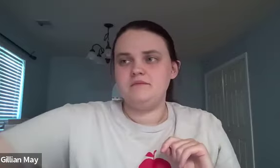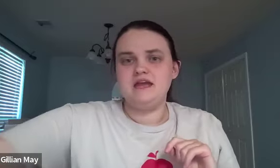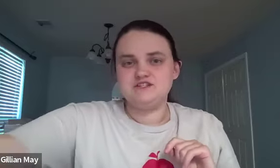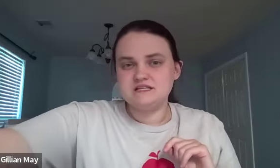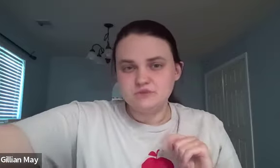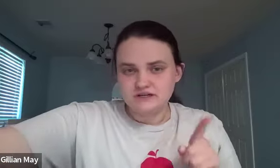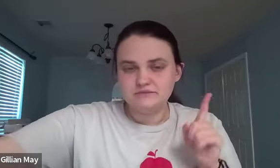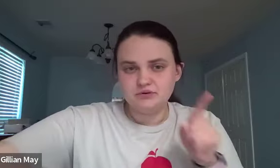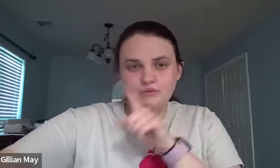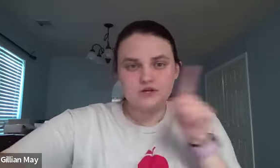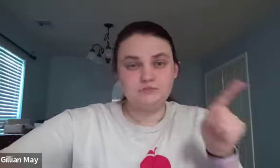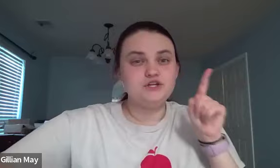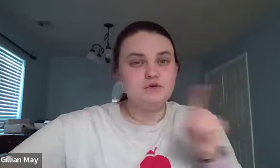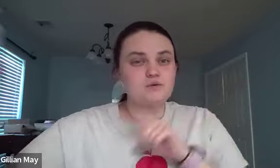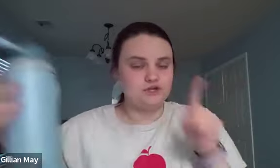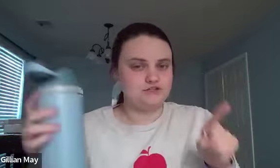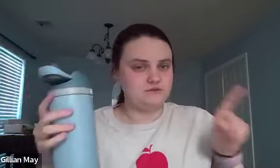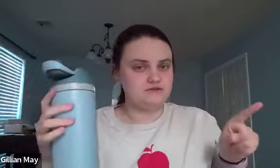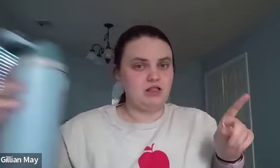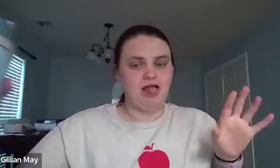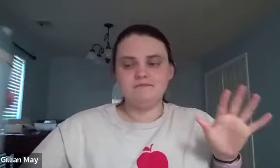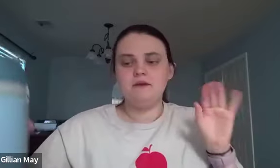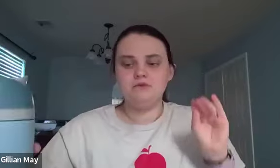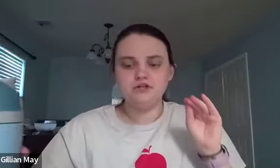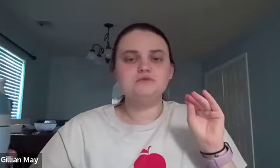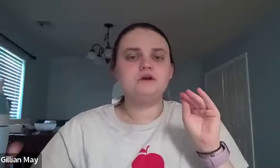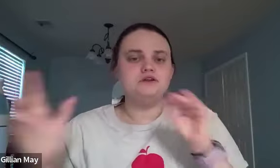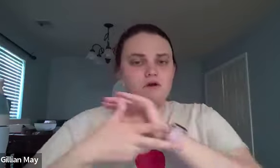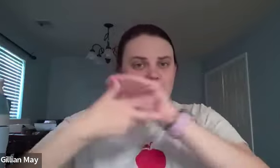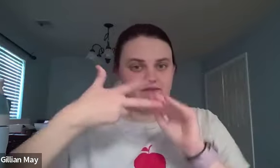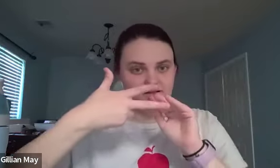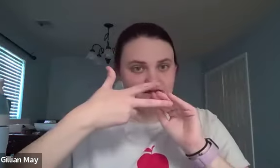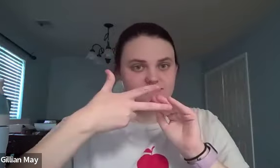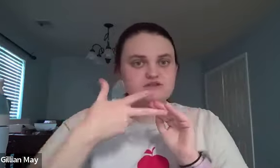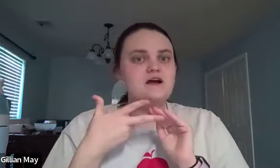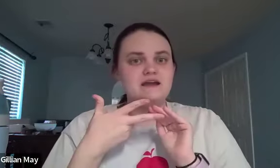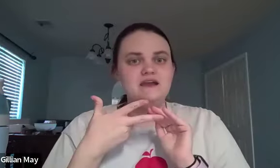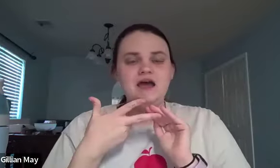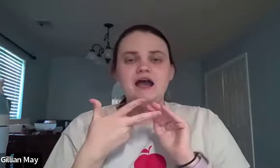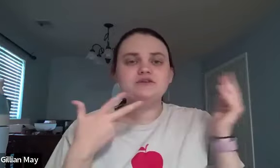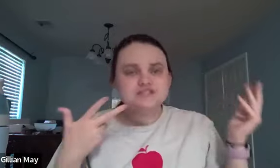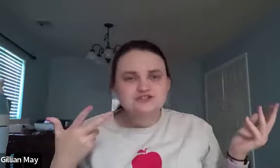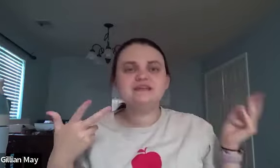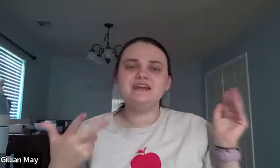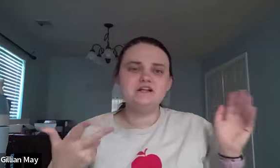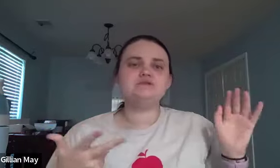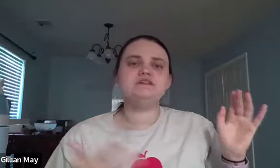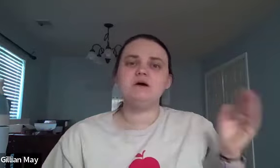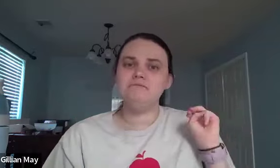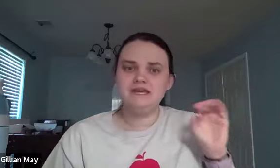And it's always important to put you are where you're supposed to put you where you are in the line. So like, I know because usually in English, we think about me